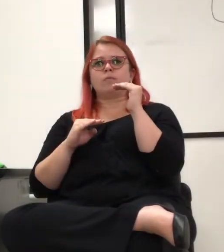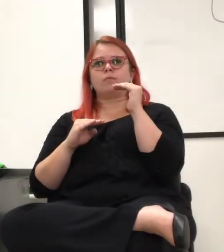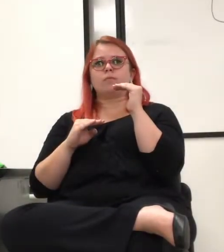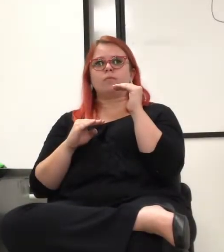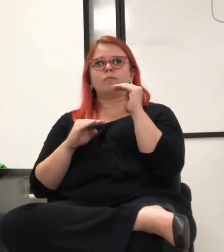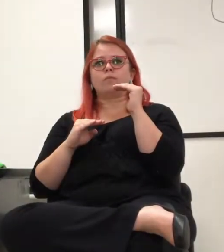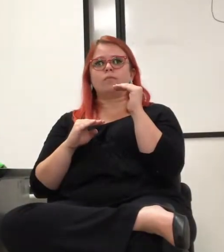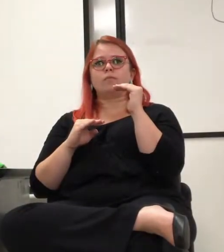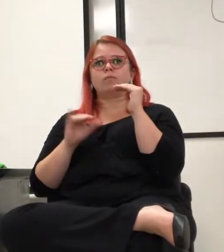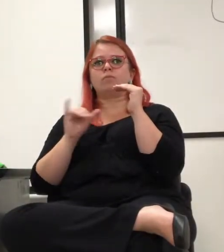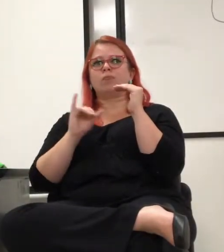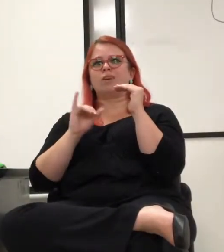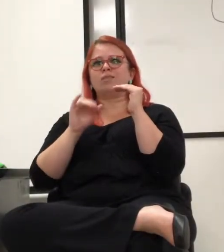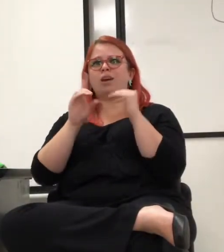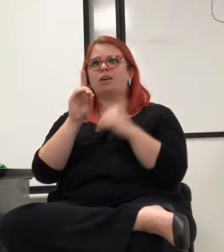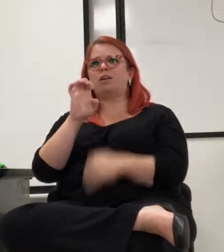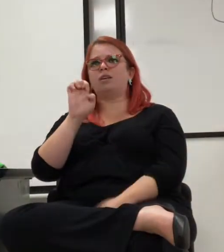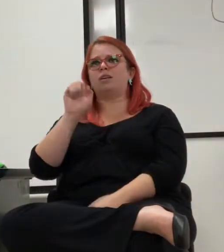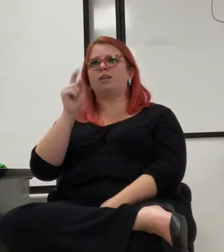Like Death Valley.